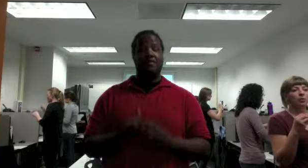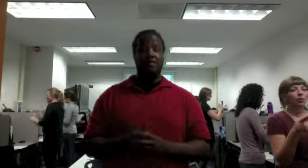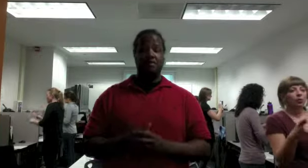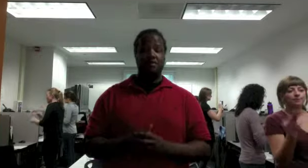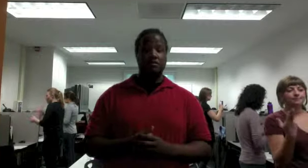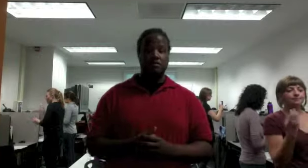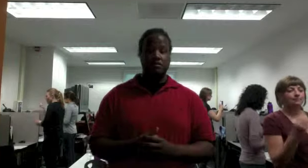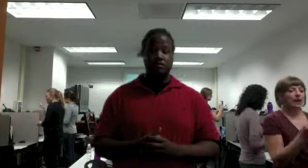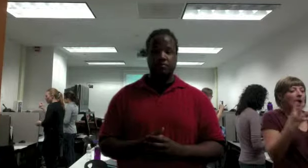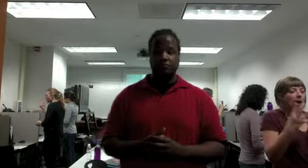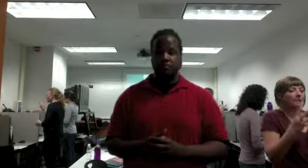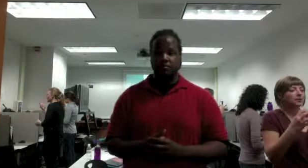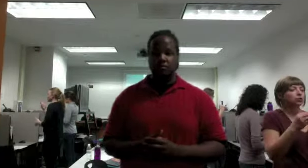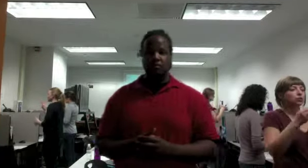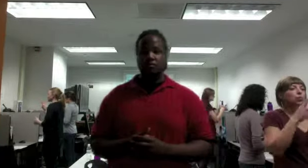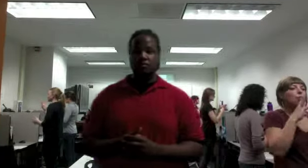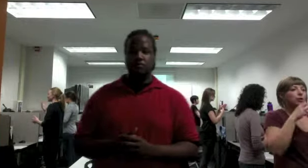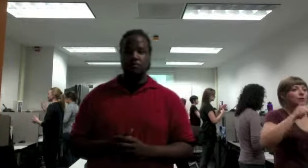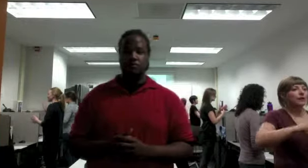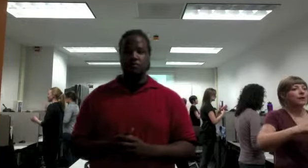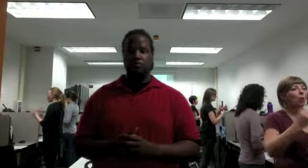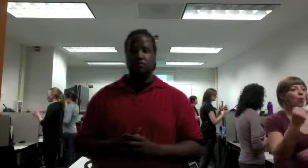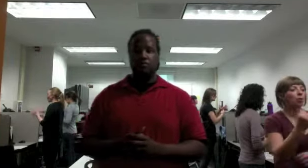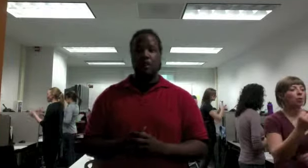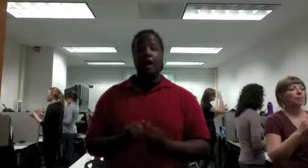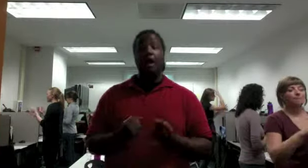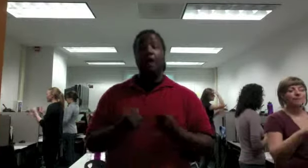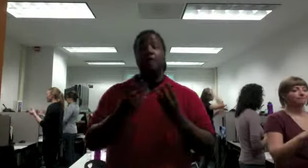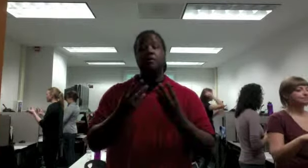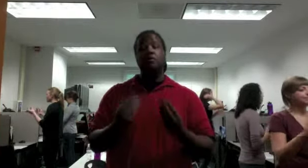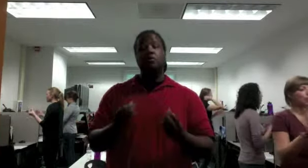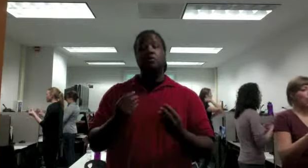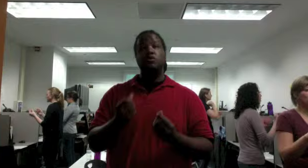with how much water or water vapor that air can hold at that time.